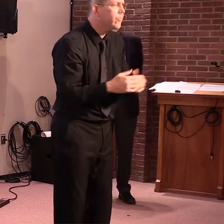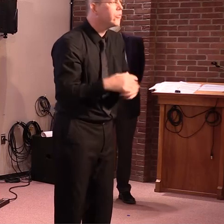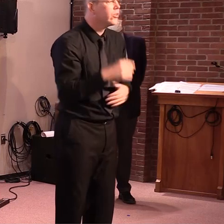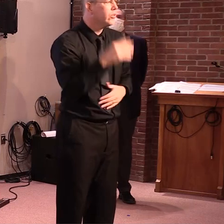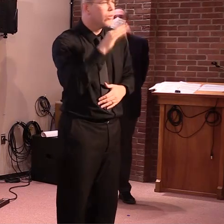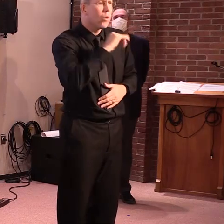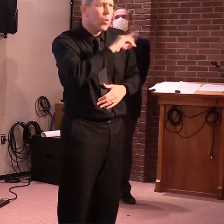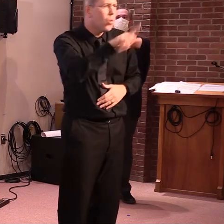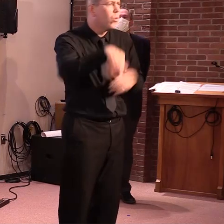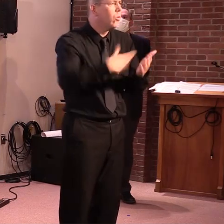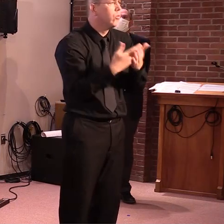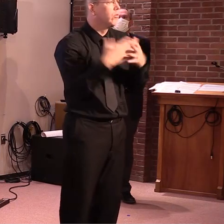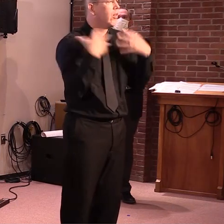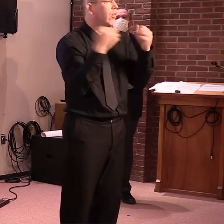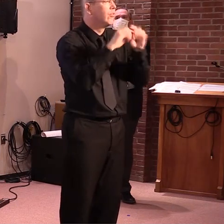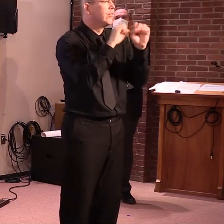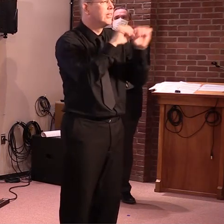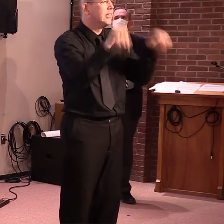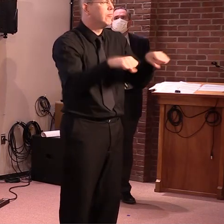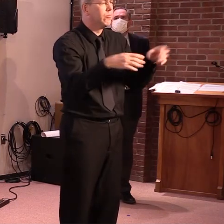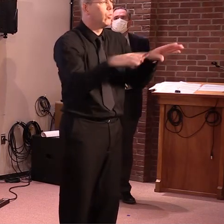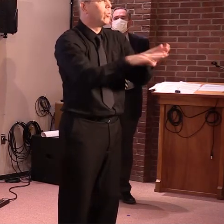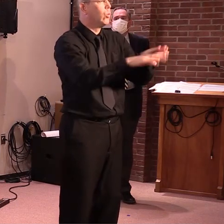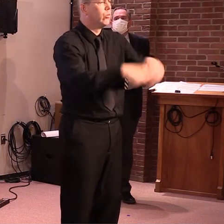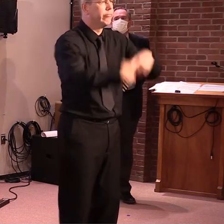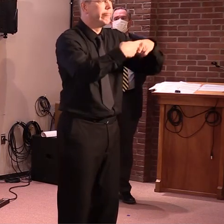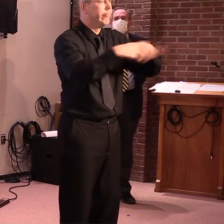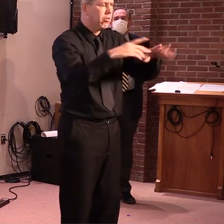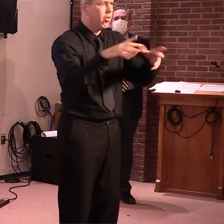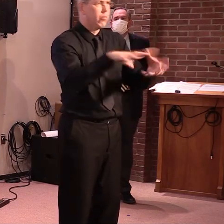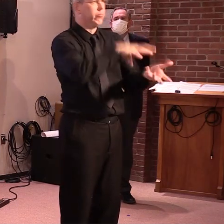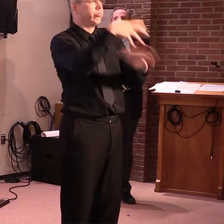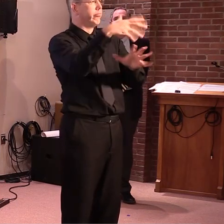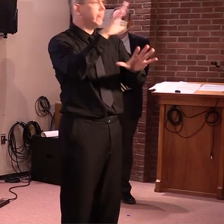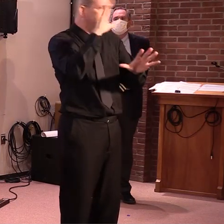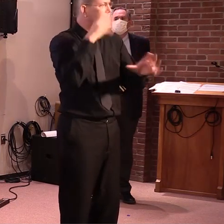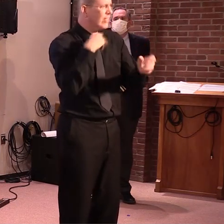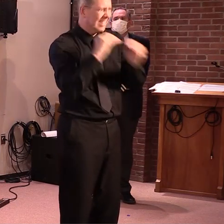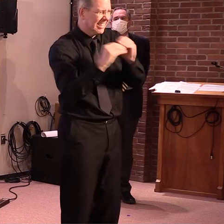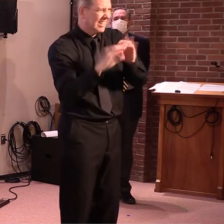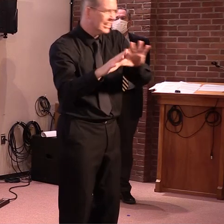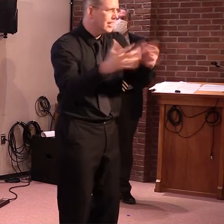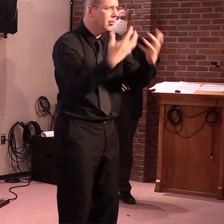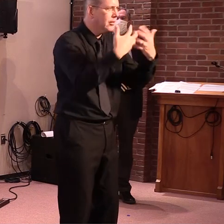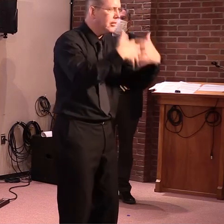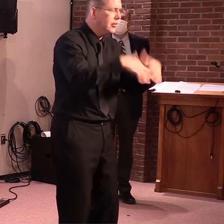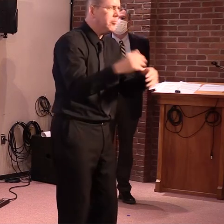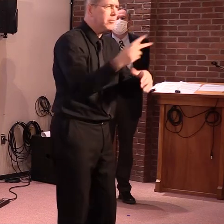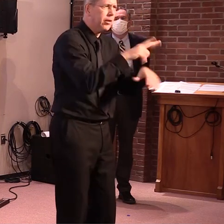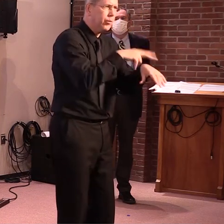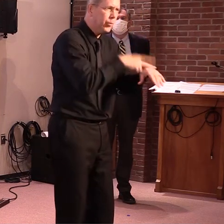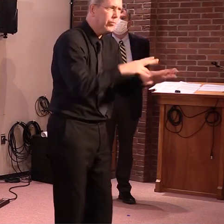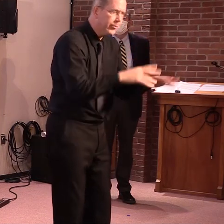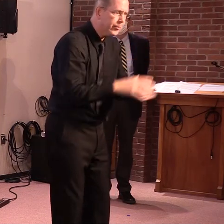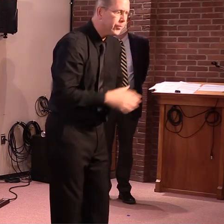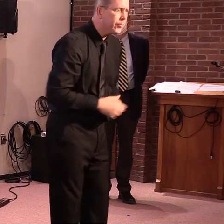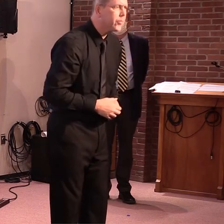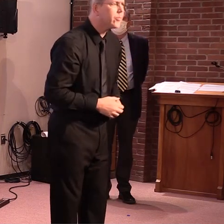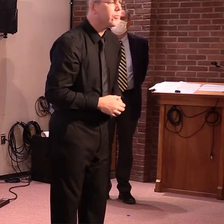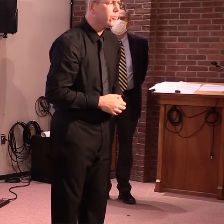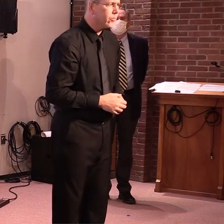that. Remember that the healthcare spending in Vermont constitutes roughly 20% of the Vermont